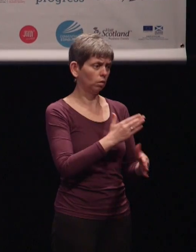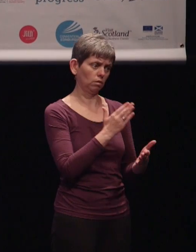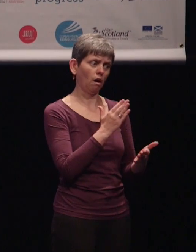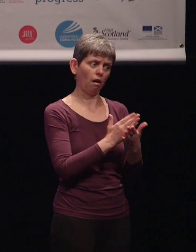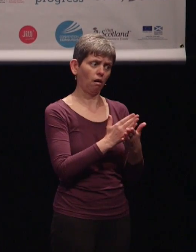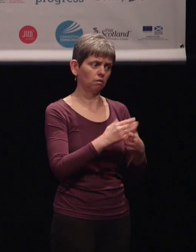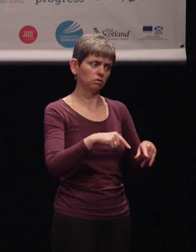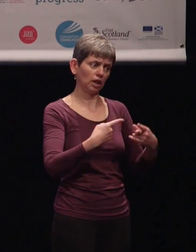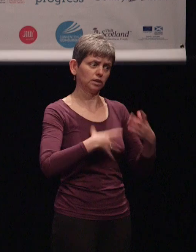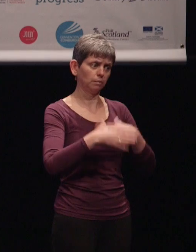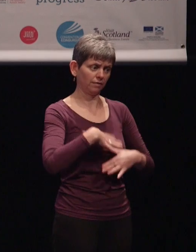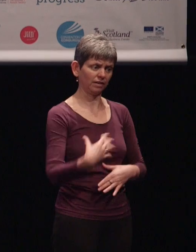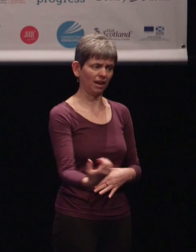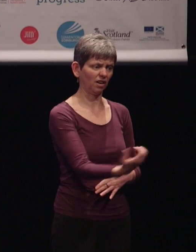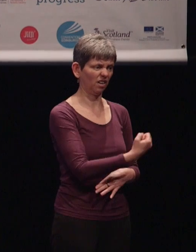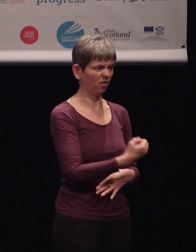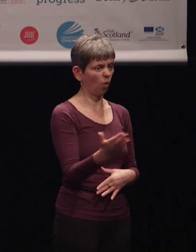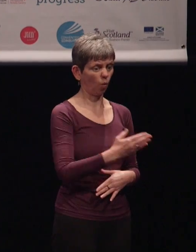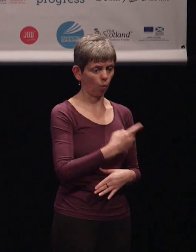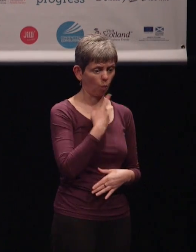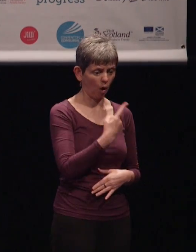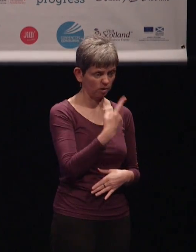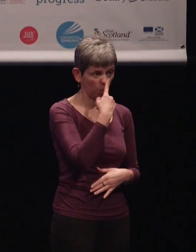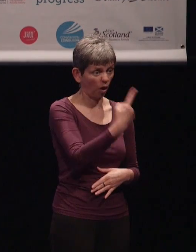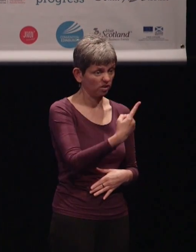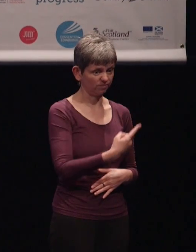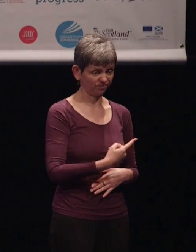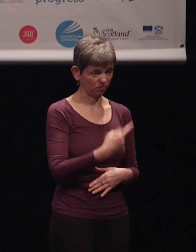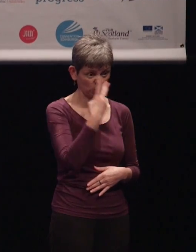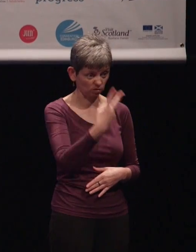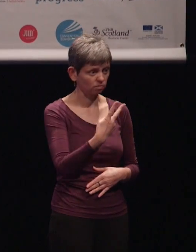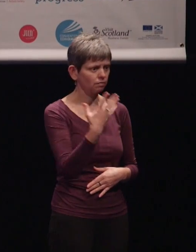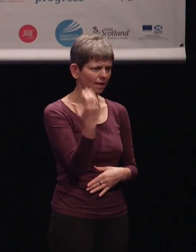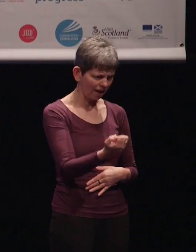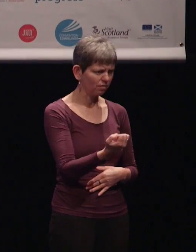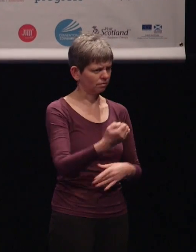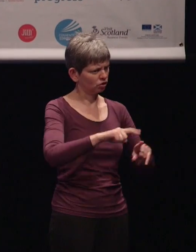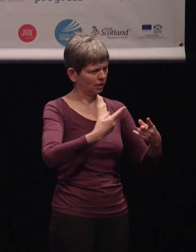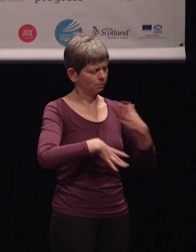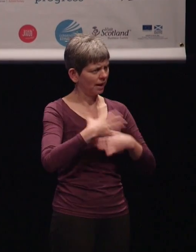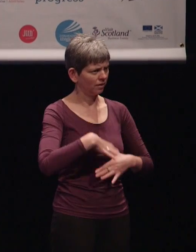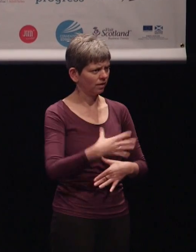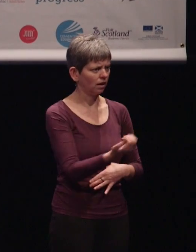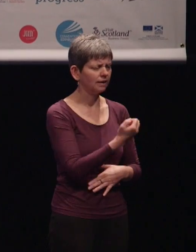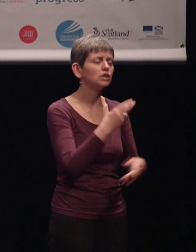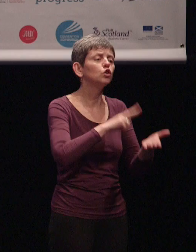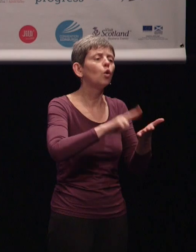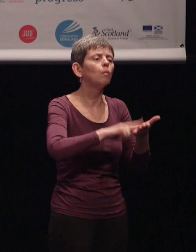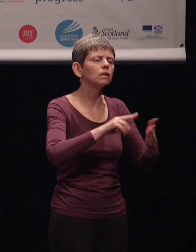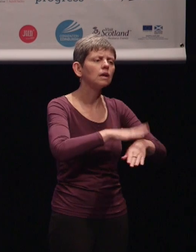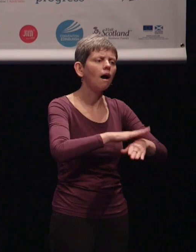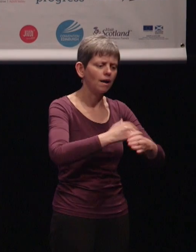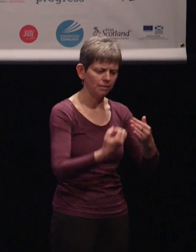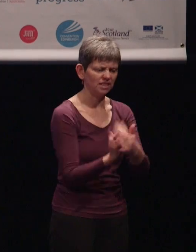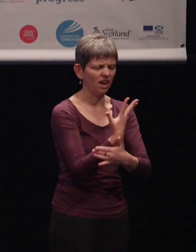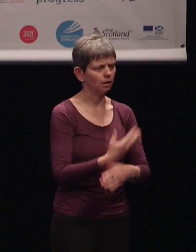A 1-year-old. So it's quite normal phase in development to kick someone if